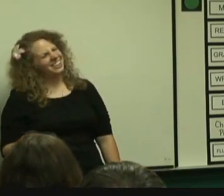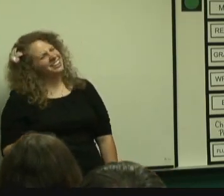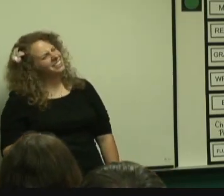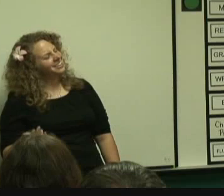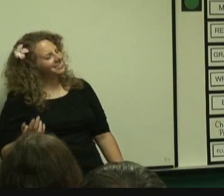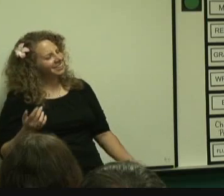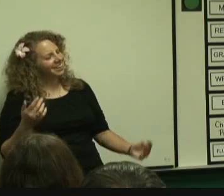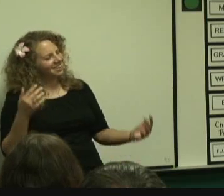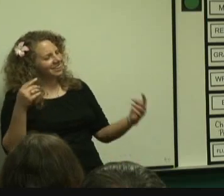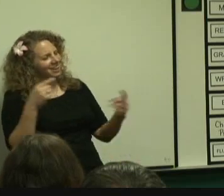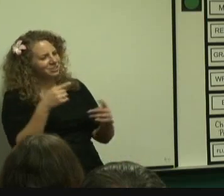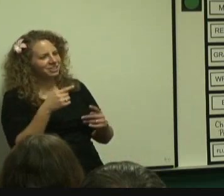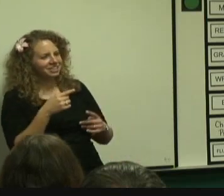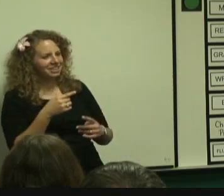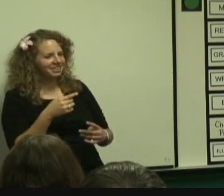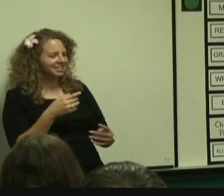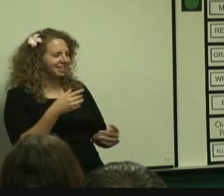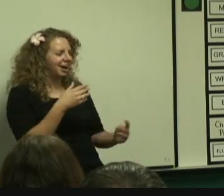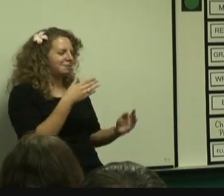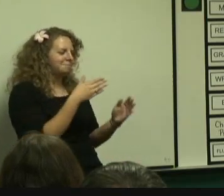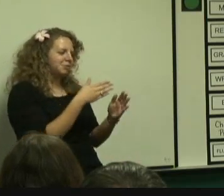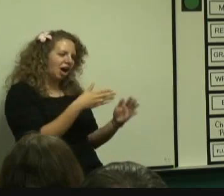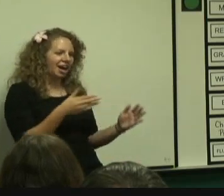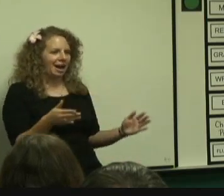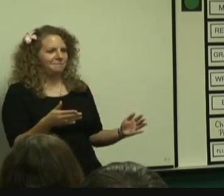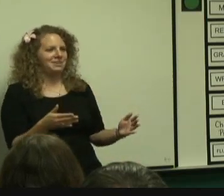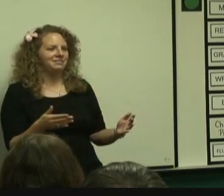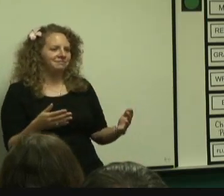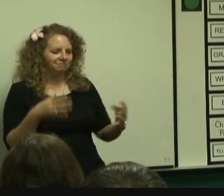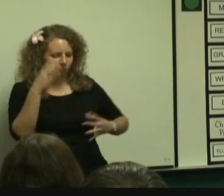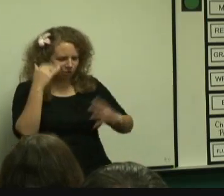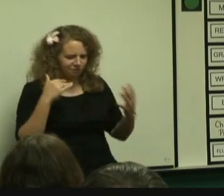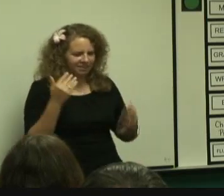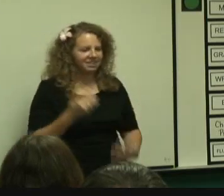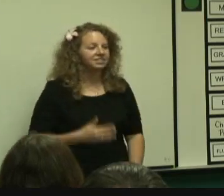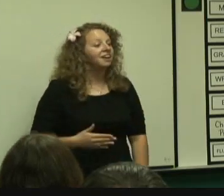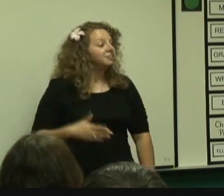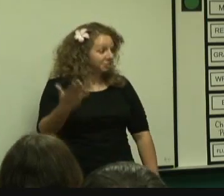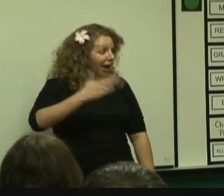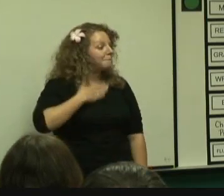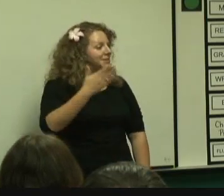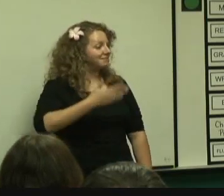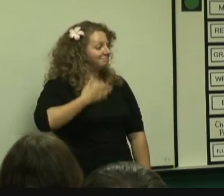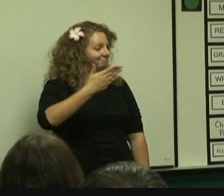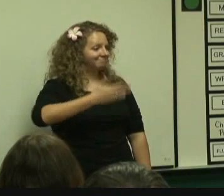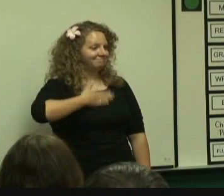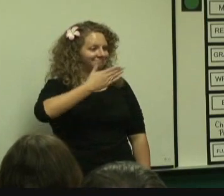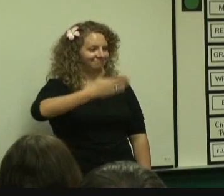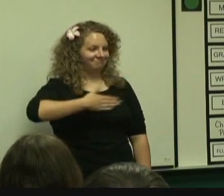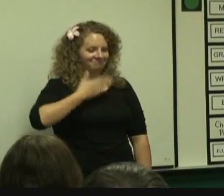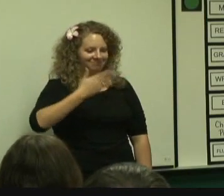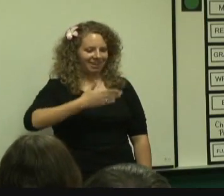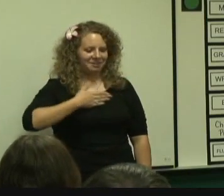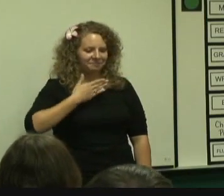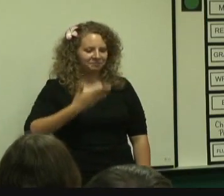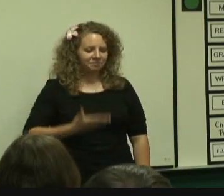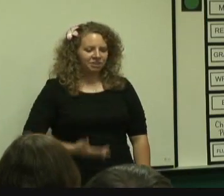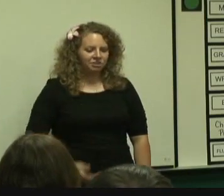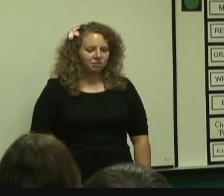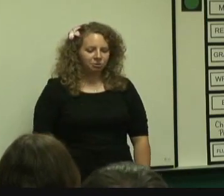like, that kind of like contradicts. That's like saying I'm not happy with your face like that. So happy. Okay? So